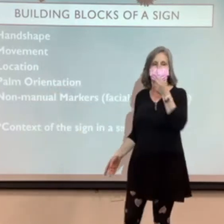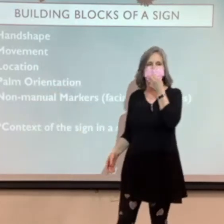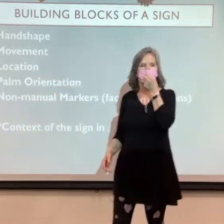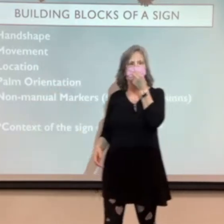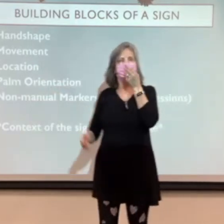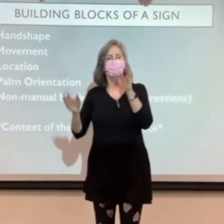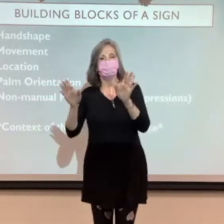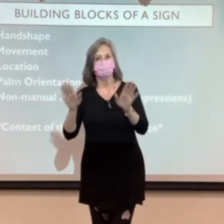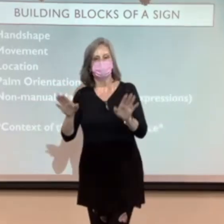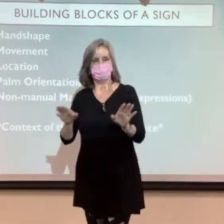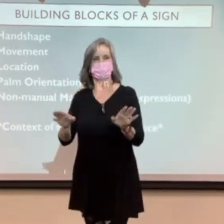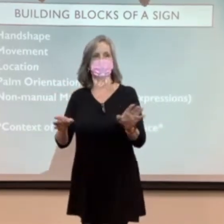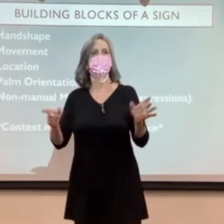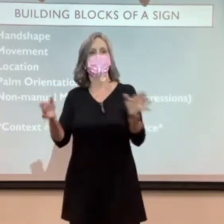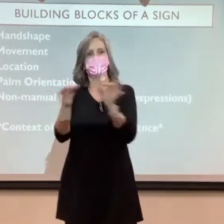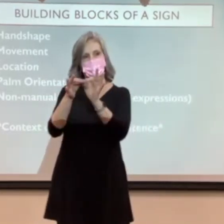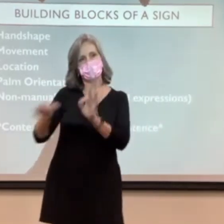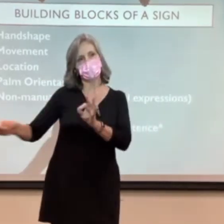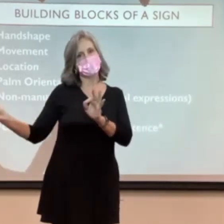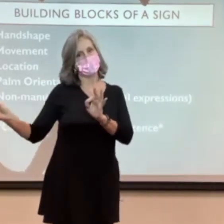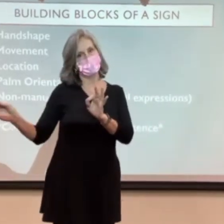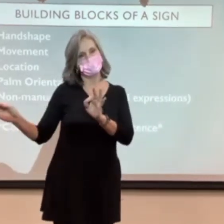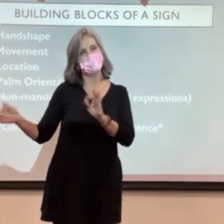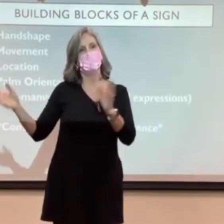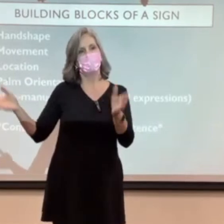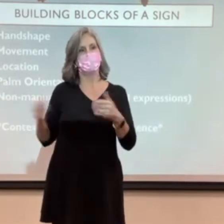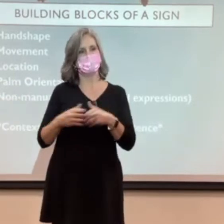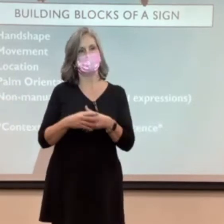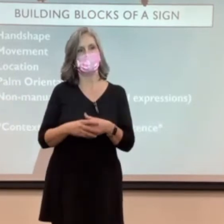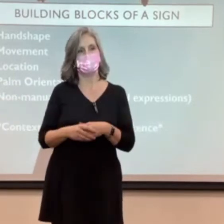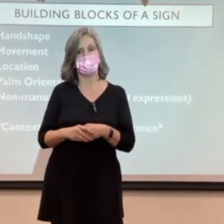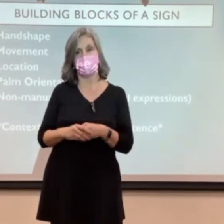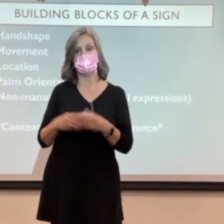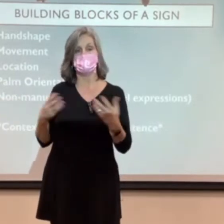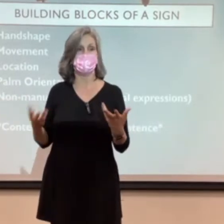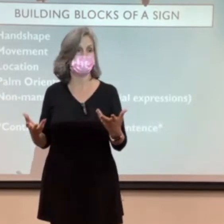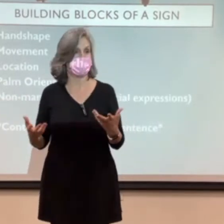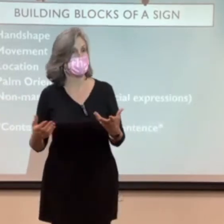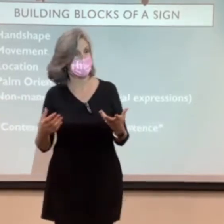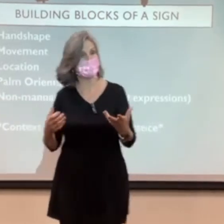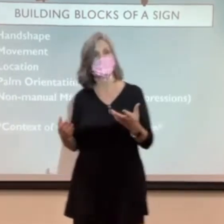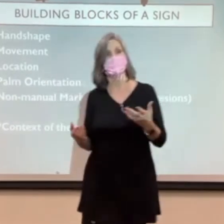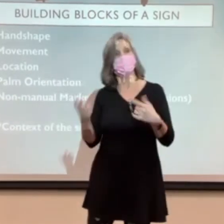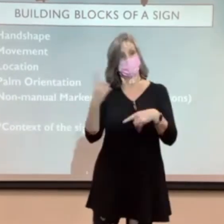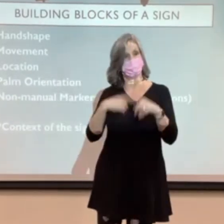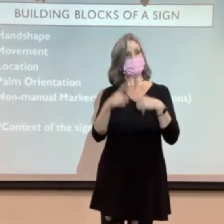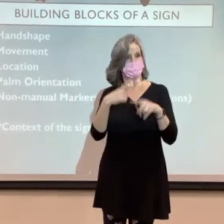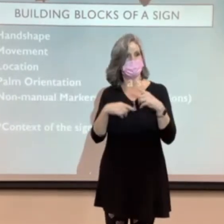to see what the difference is unless you see it in a sentence. And that's going to be the big way you'd be able to see the differences between